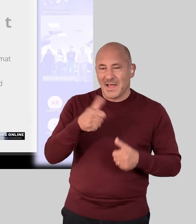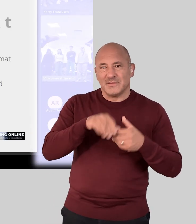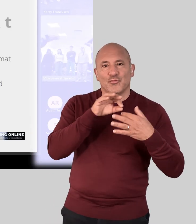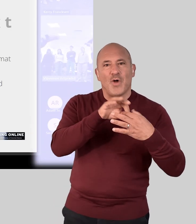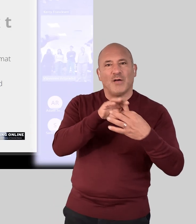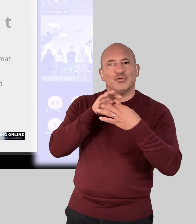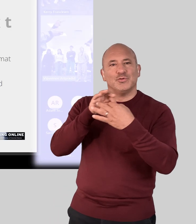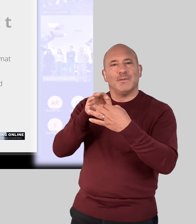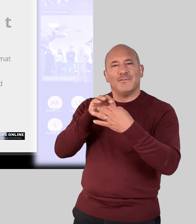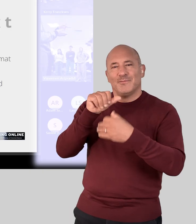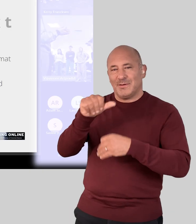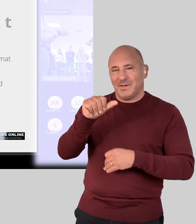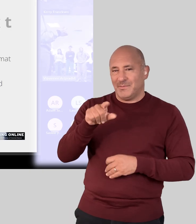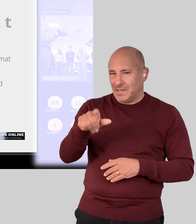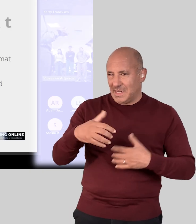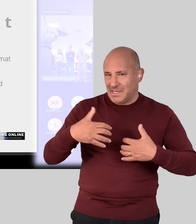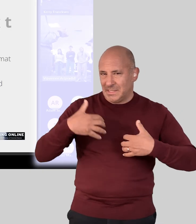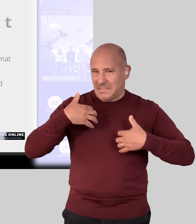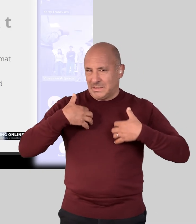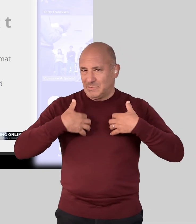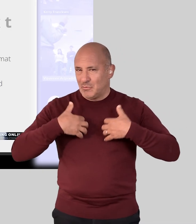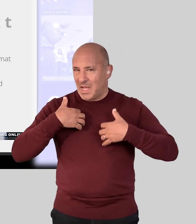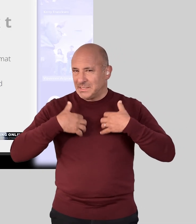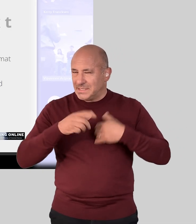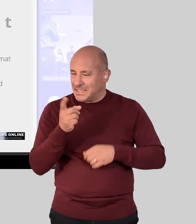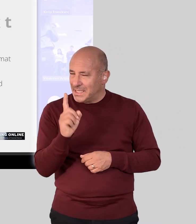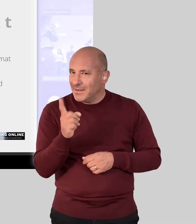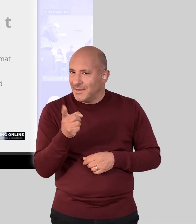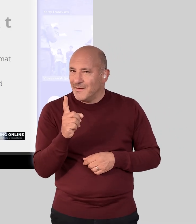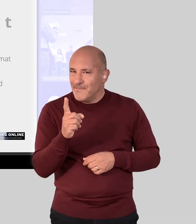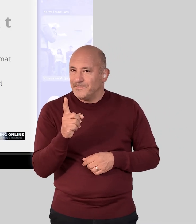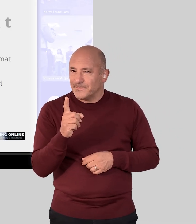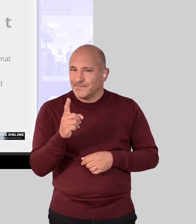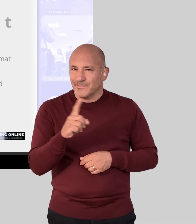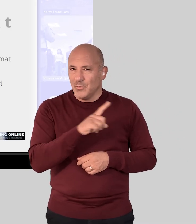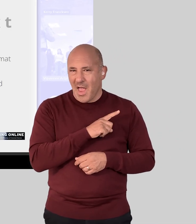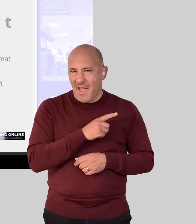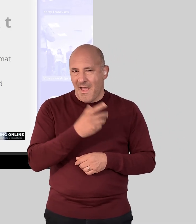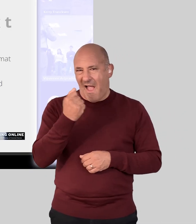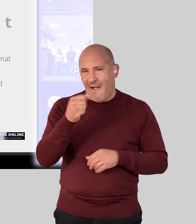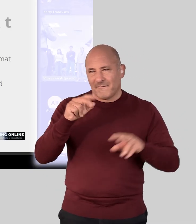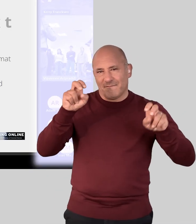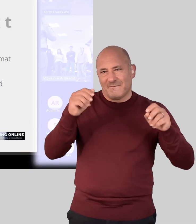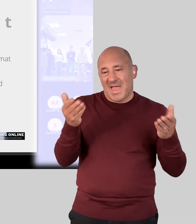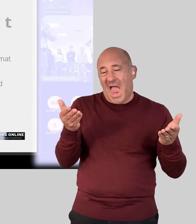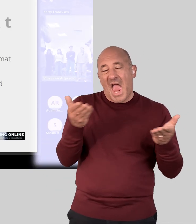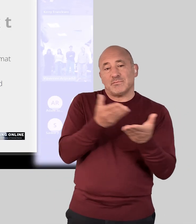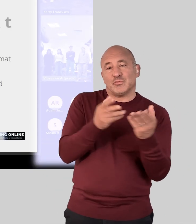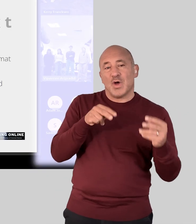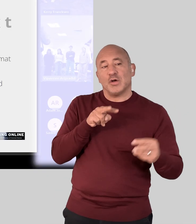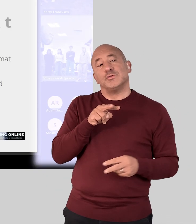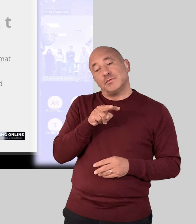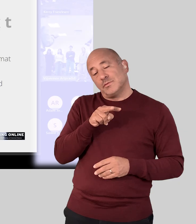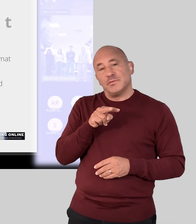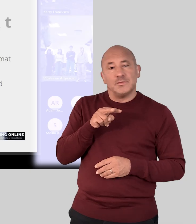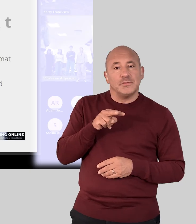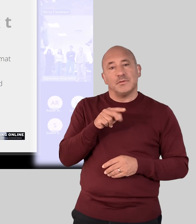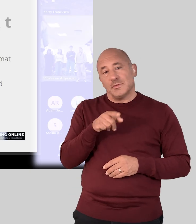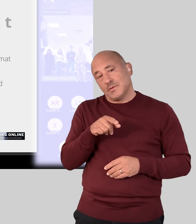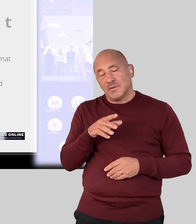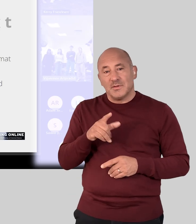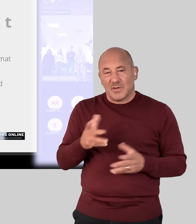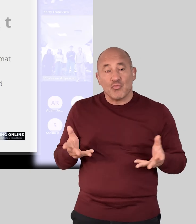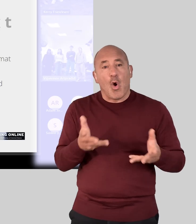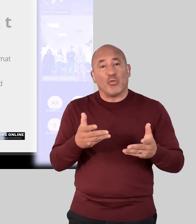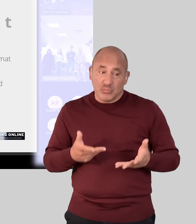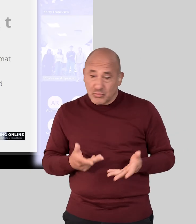just building a relationship. Exactly, and that was really interesting because there was that exchange and that sort of like